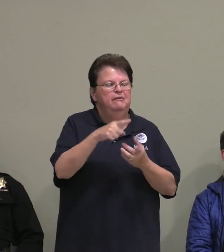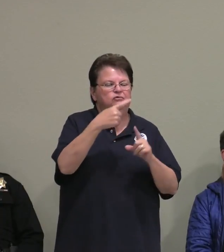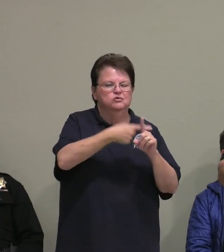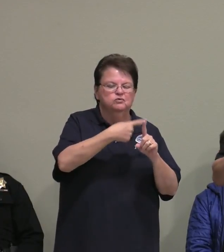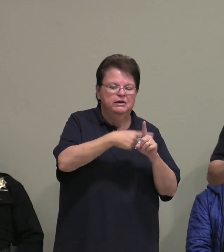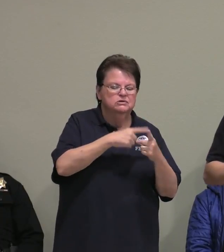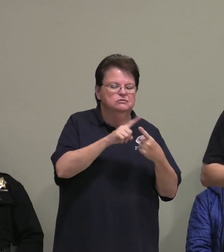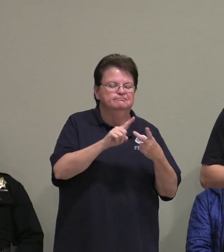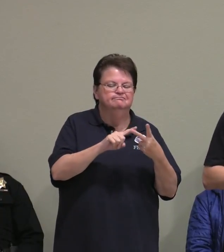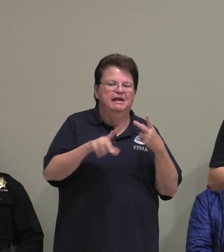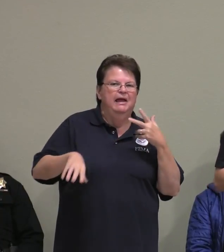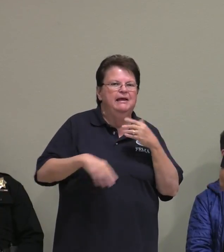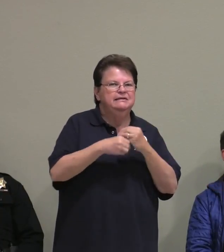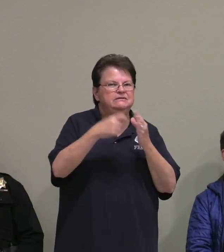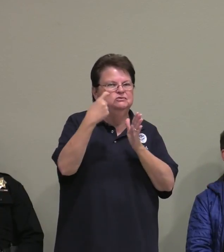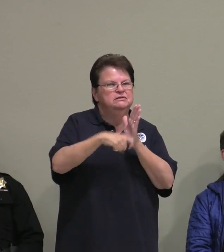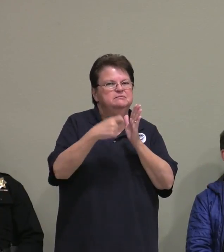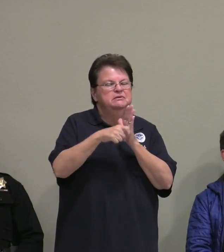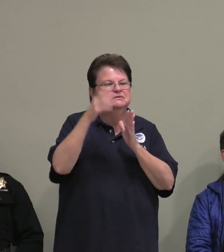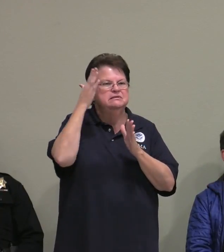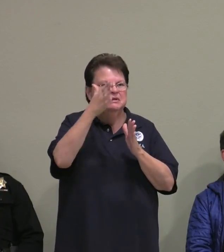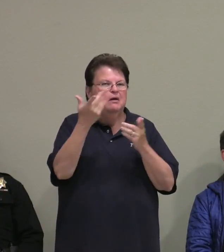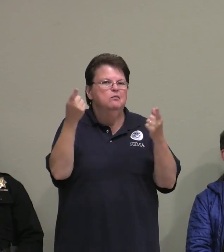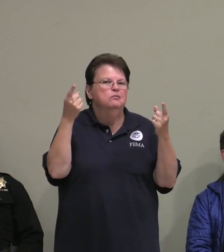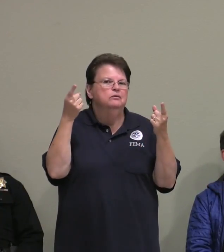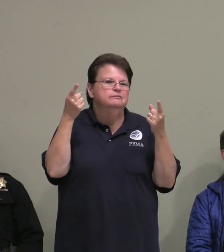and other additional expenses that you incur.